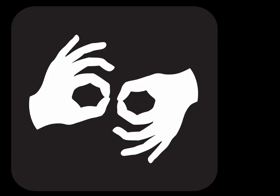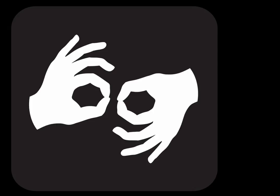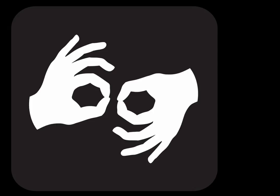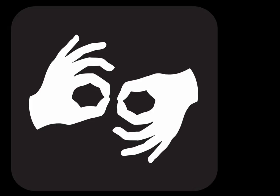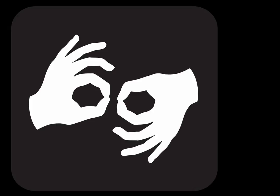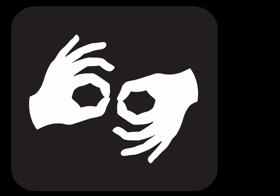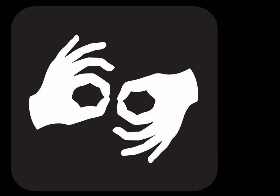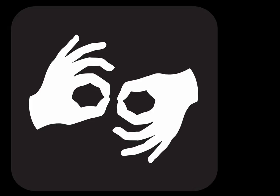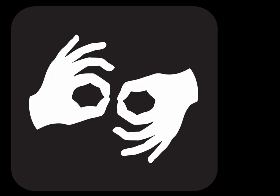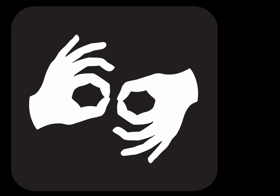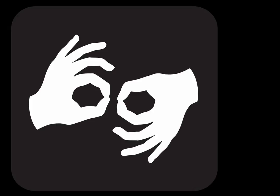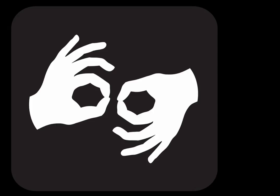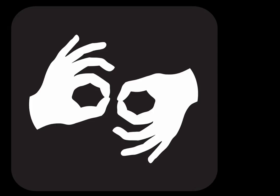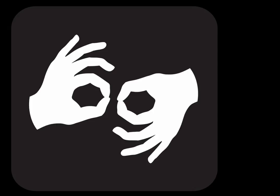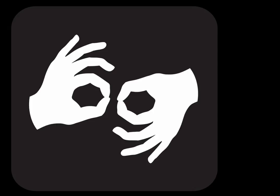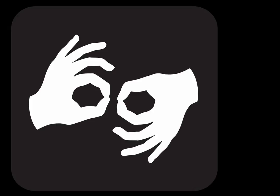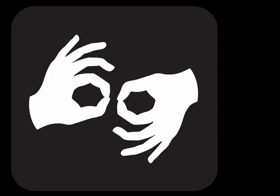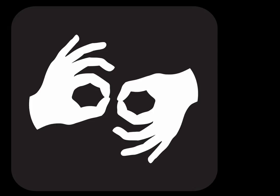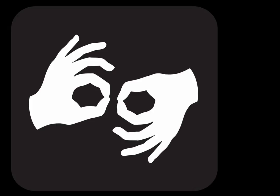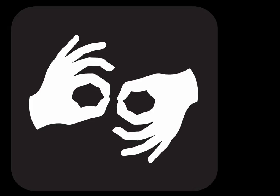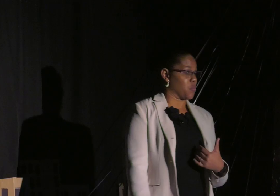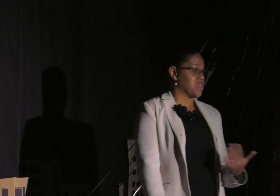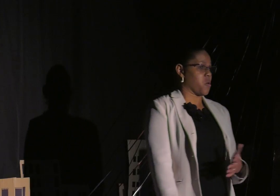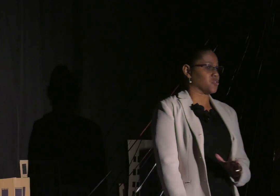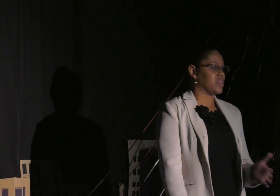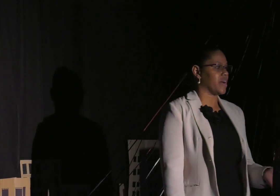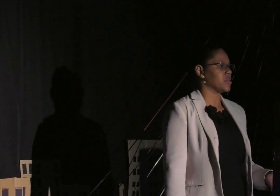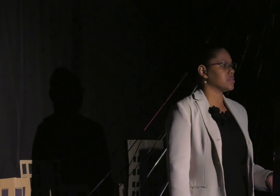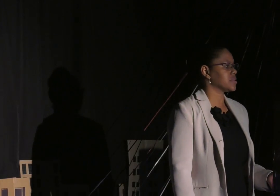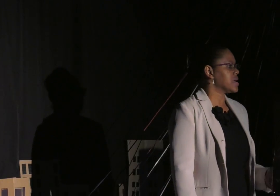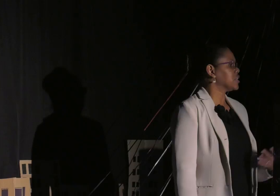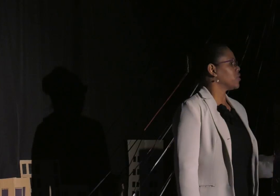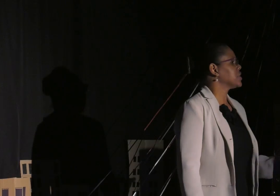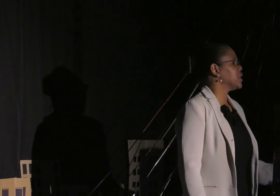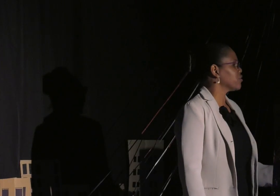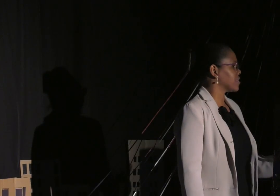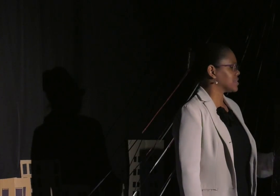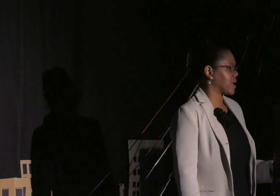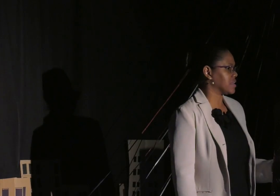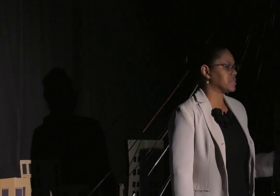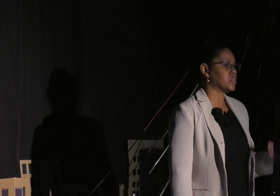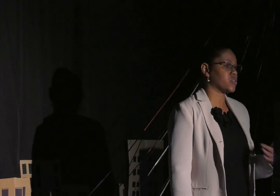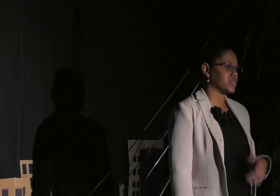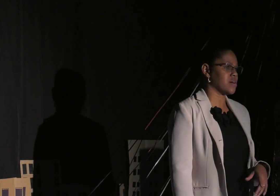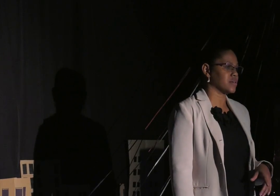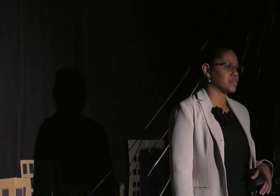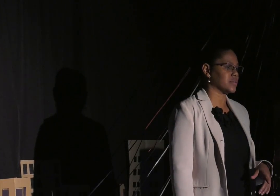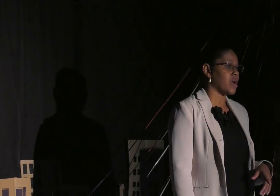song and poetry. So of course we would find a nice song that we thought was really fabulous and try to learn the signs to those songs.